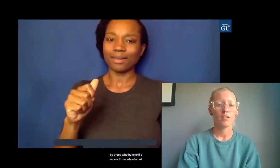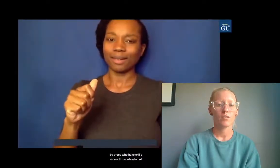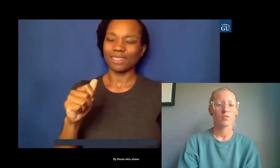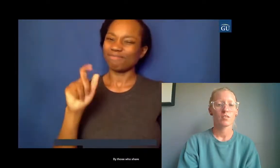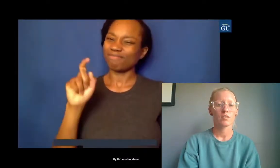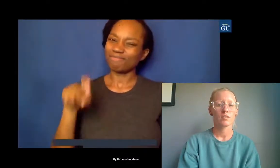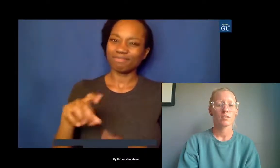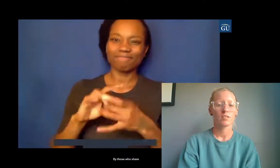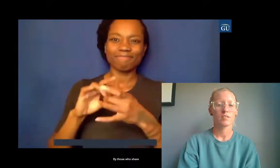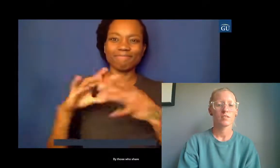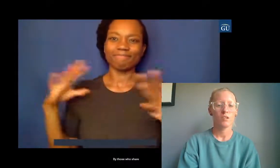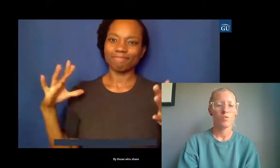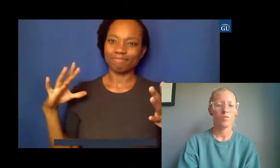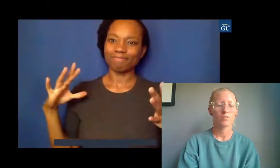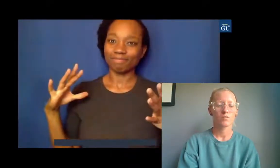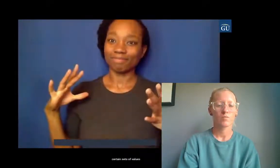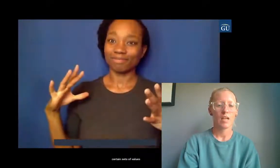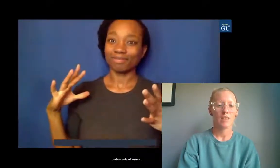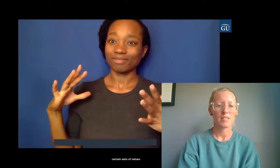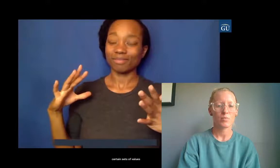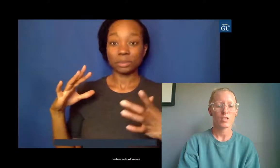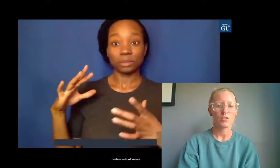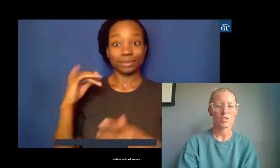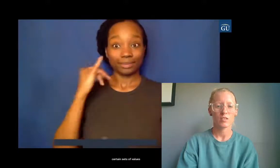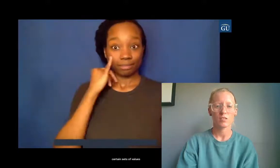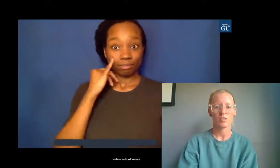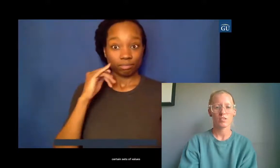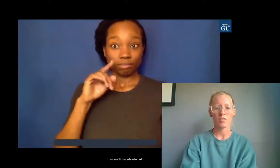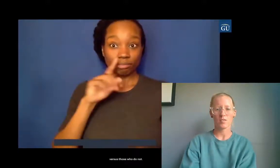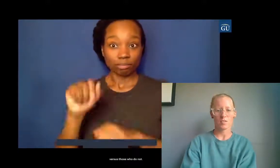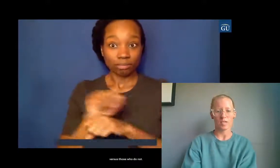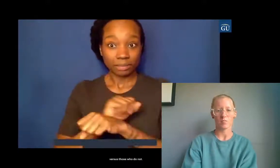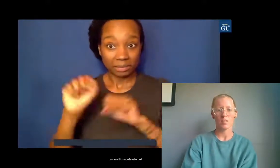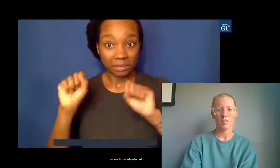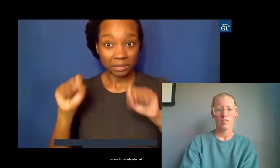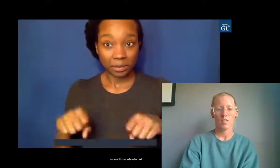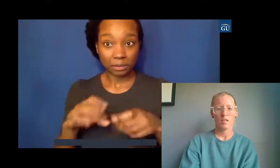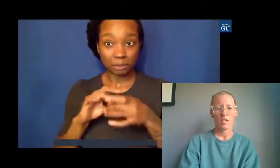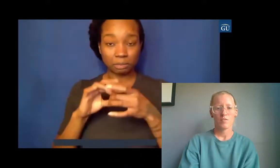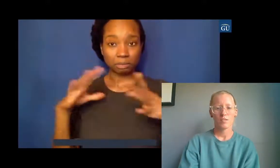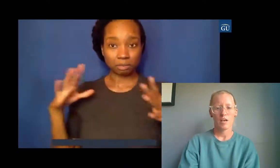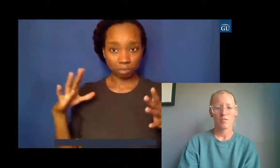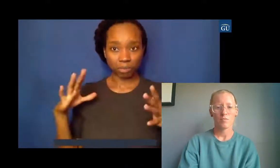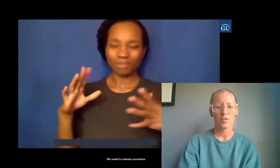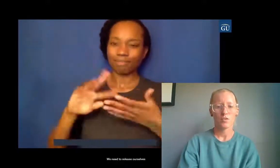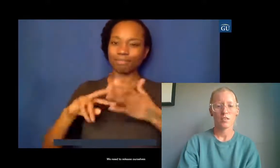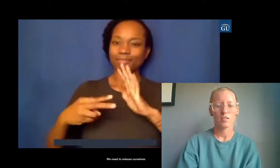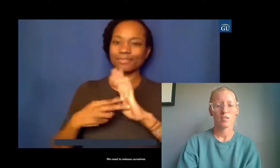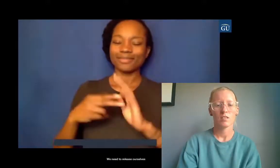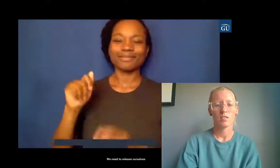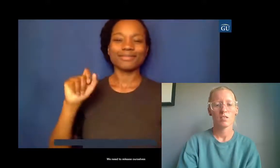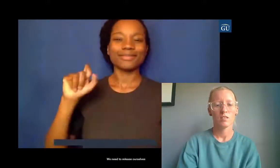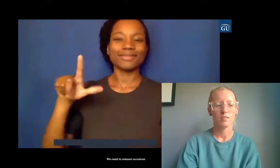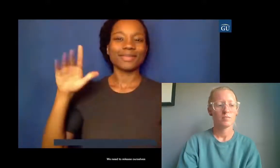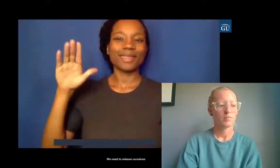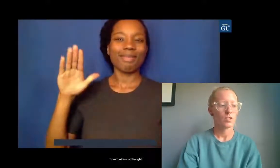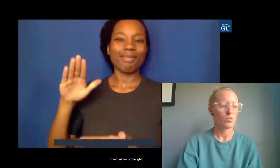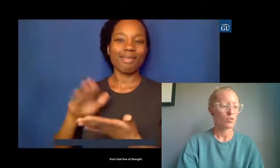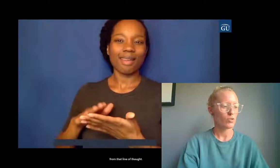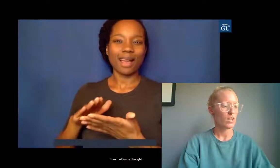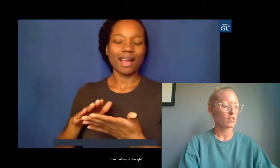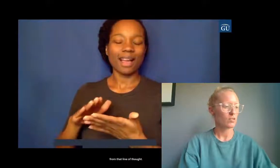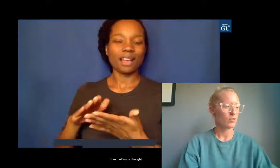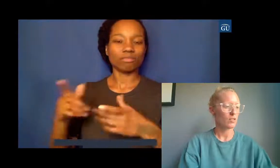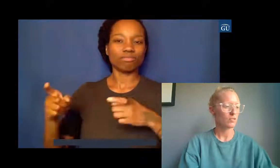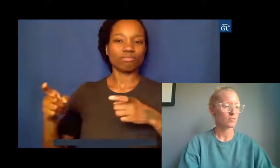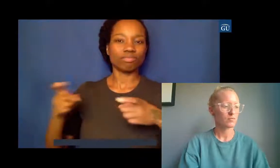The values don't have a separation. They're still the same. If a deaf person goes